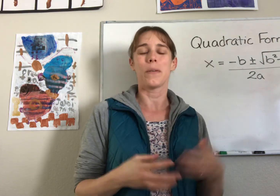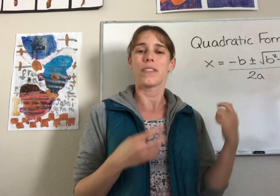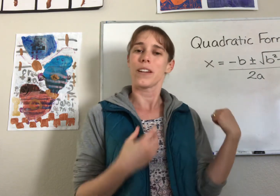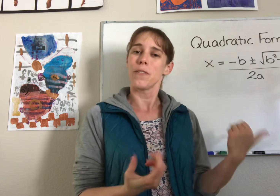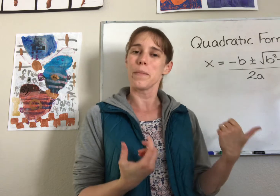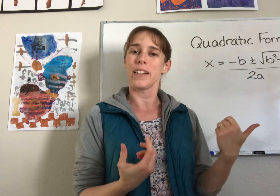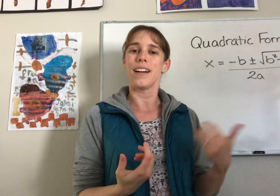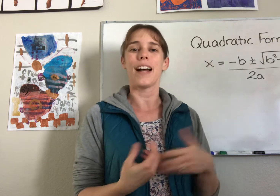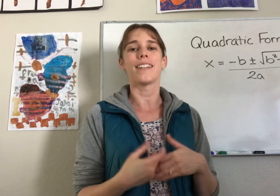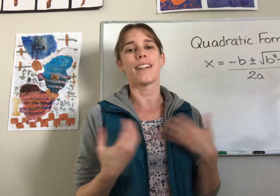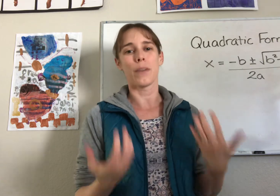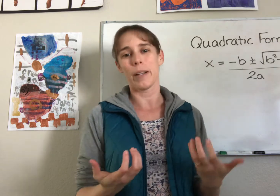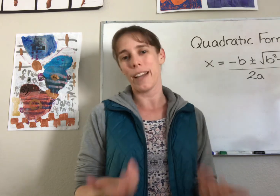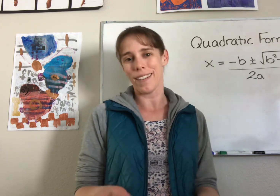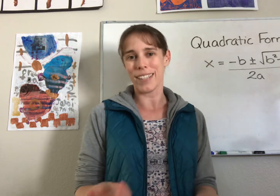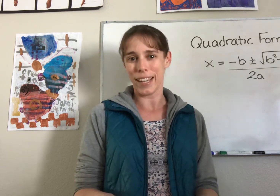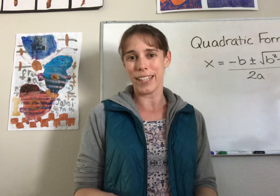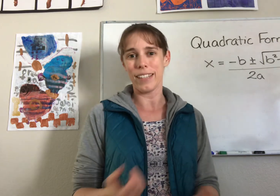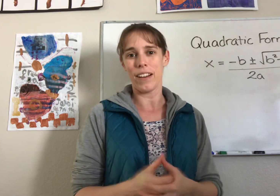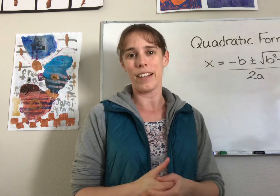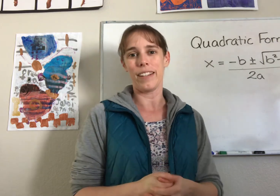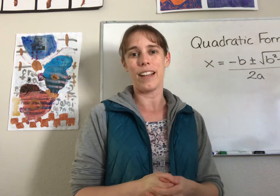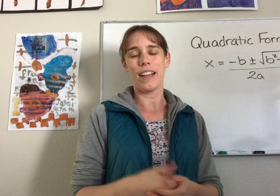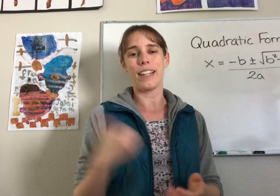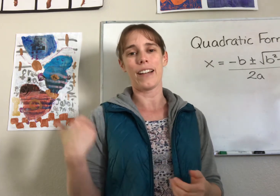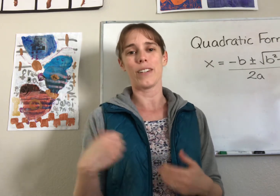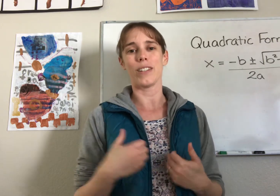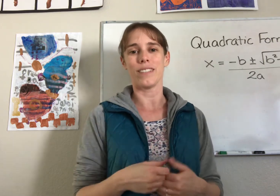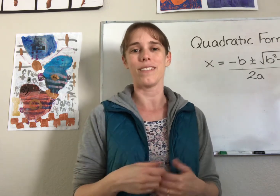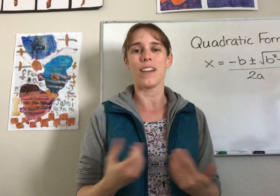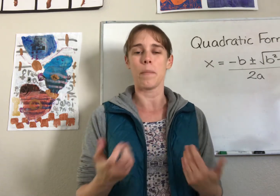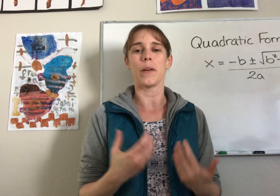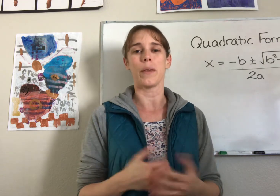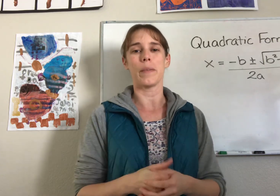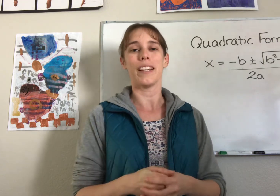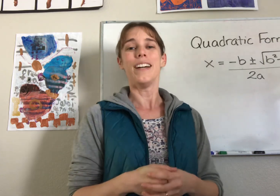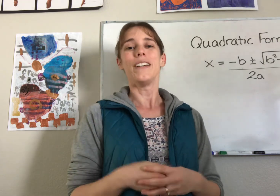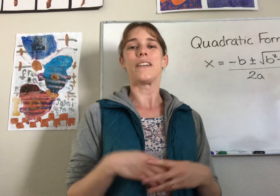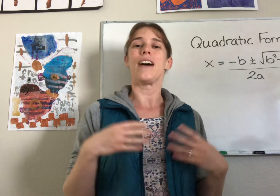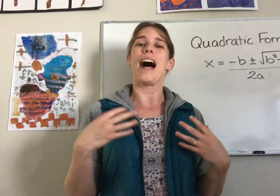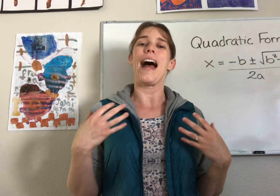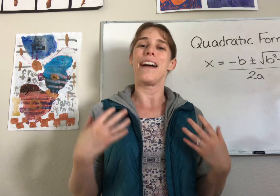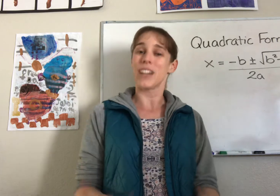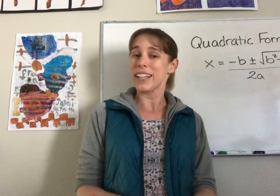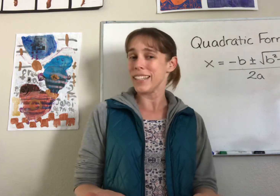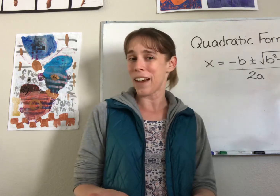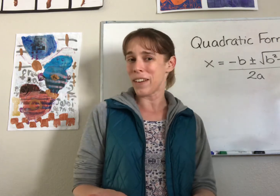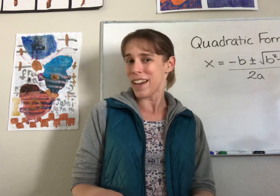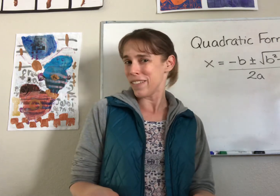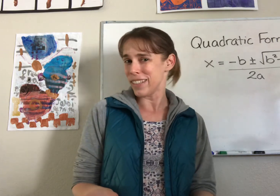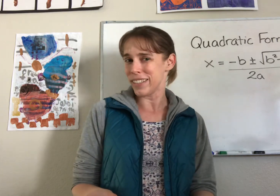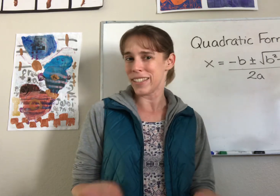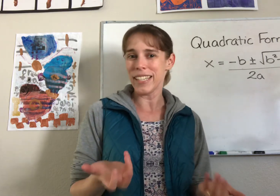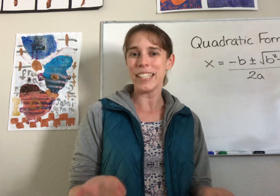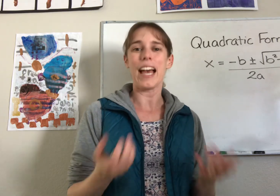quadratic formula, I taught everybody how to sign it and had her up there with me. So I've taught it that way every year since, and I